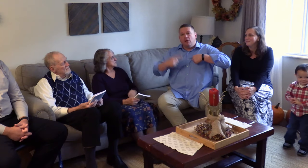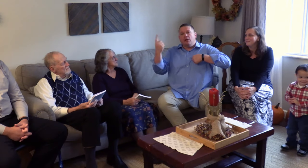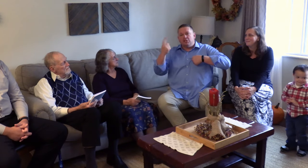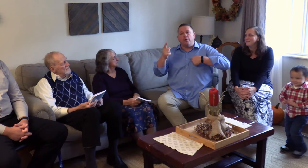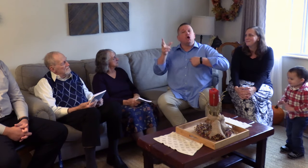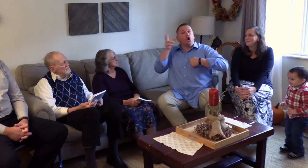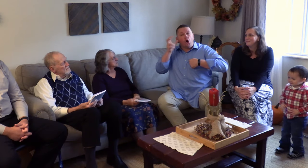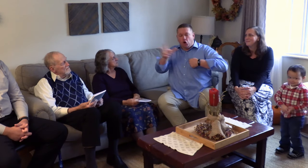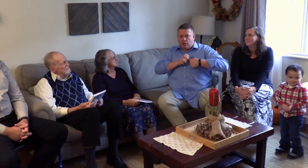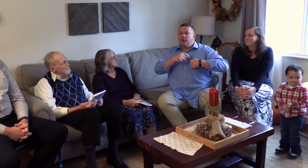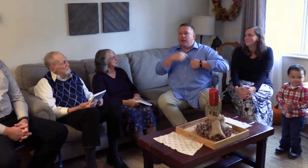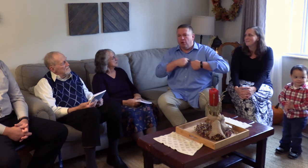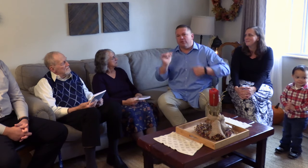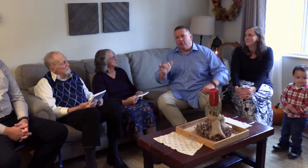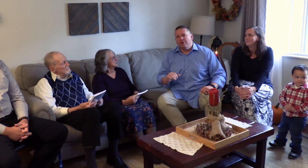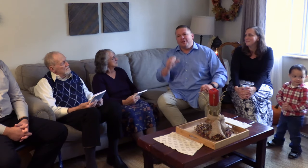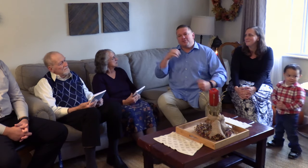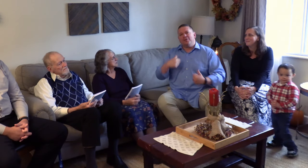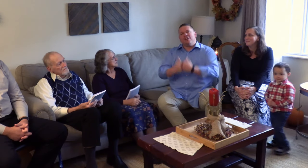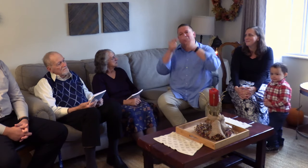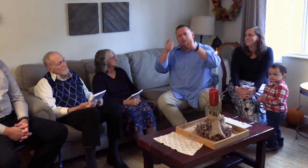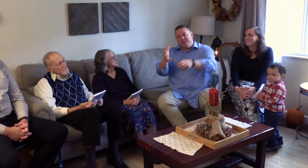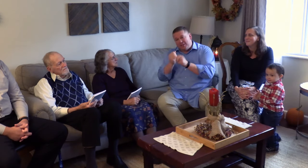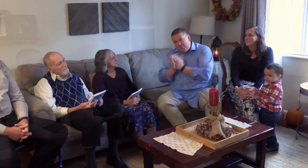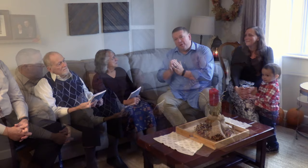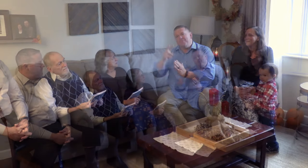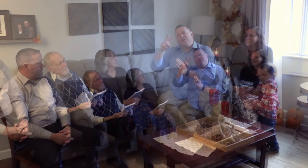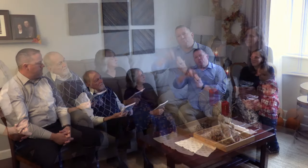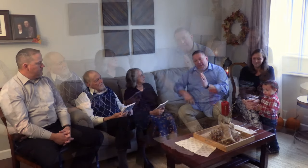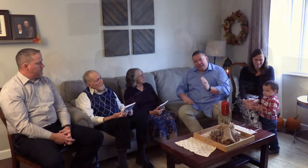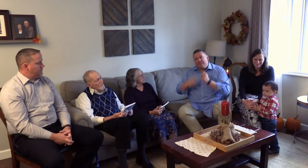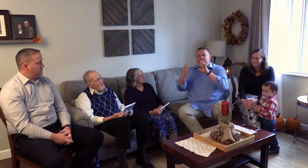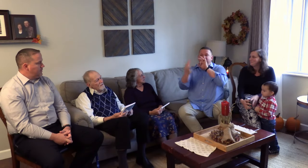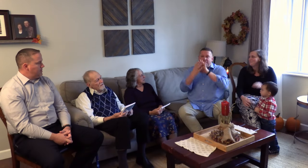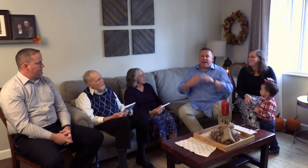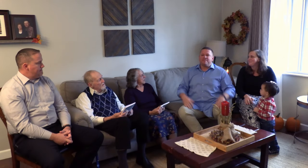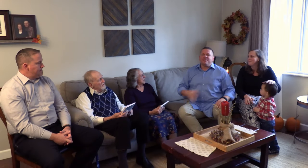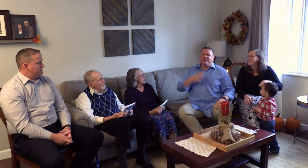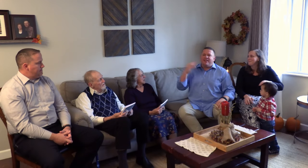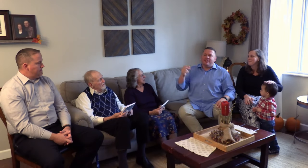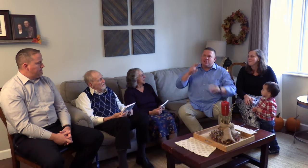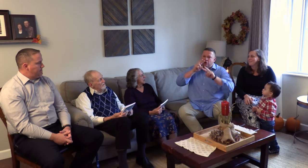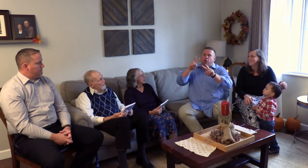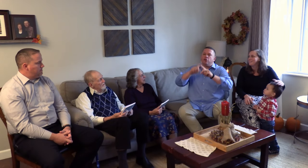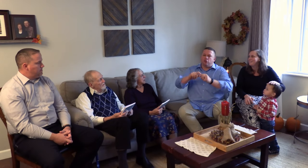is always heard here too so i want to challenge you to get the book read it give me feedback and let's look forward to